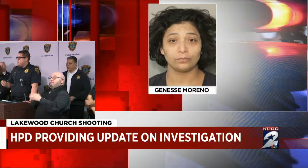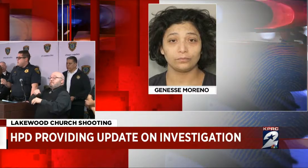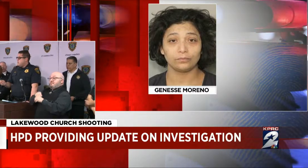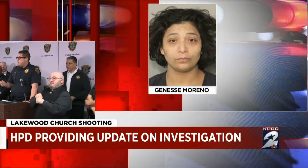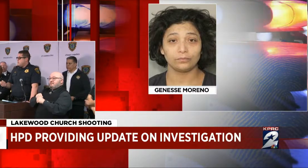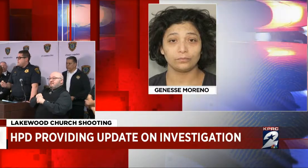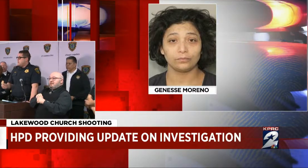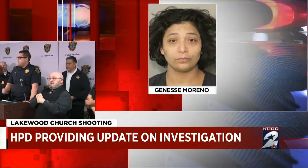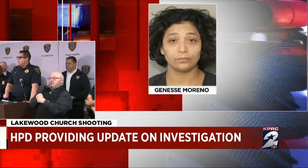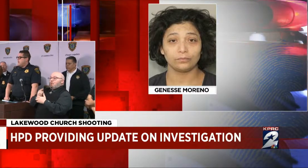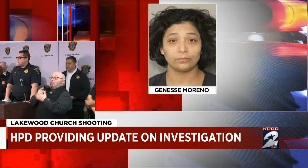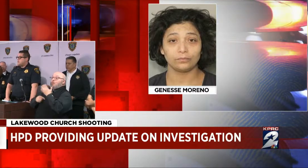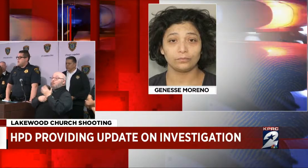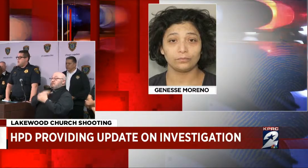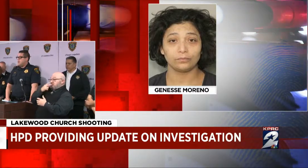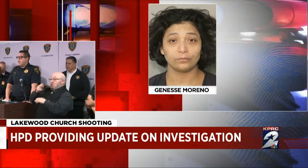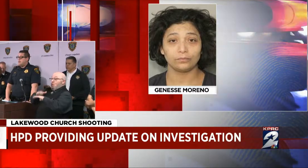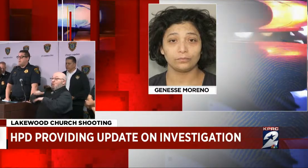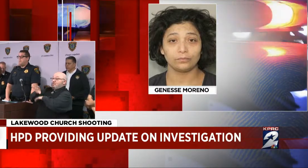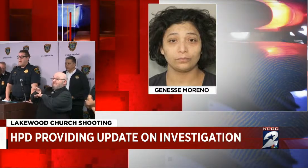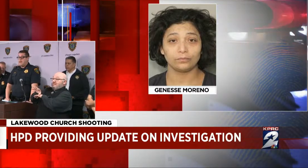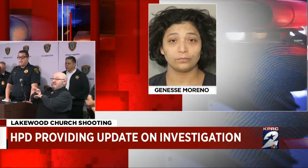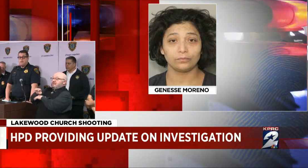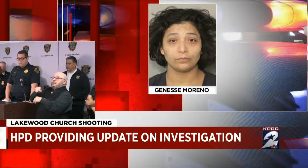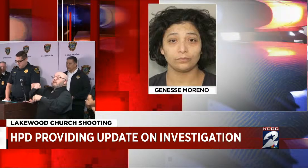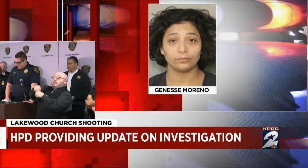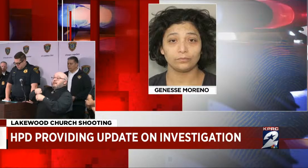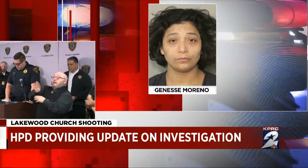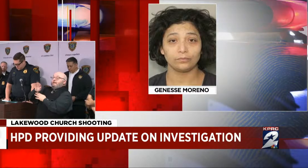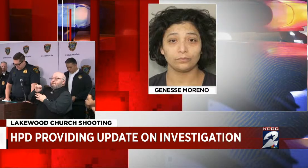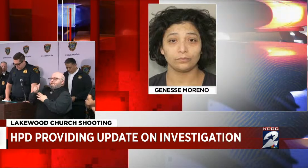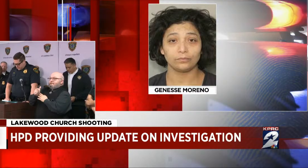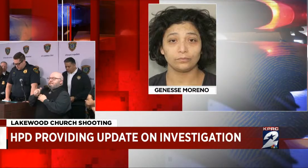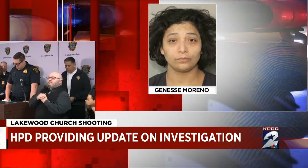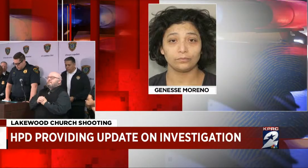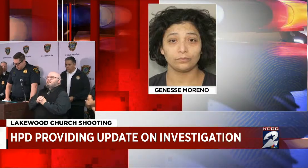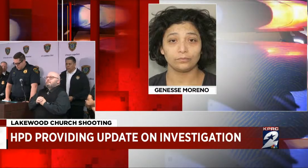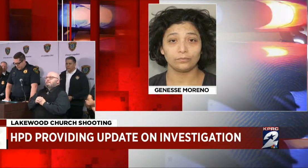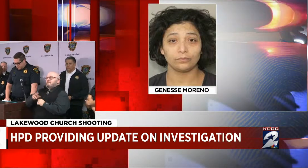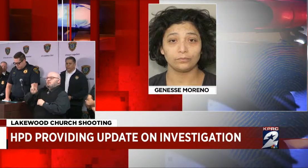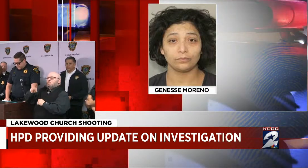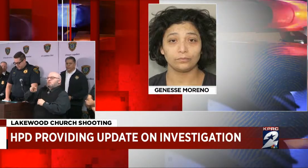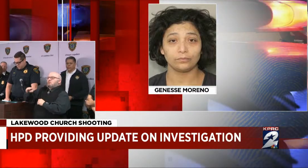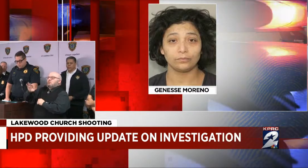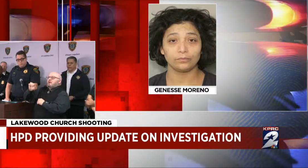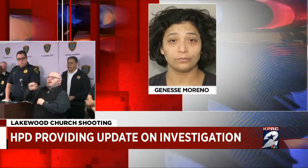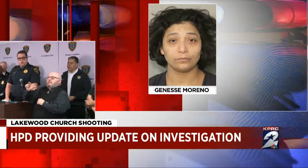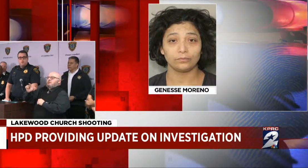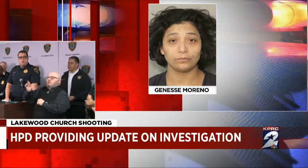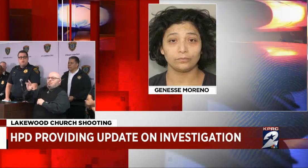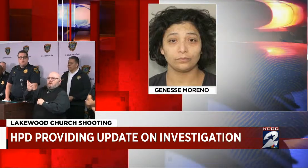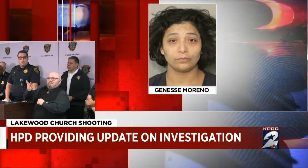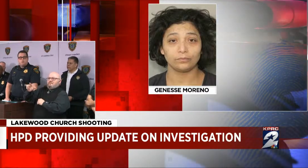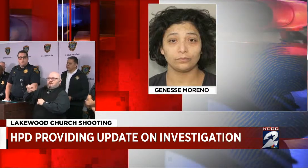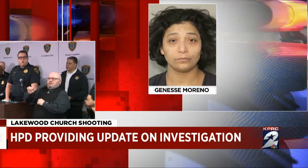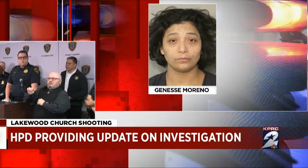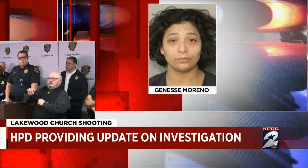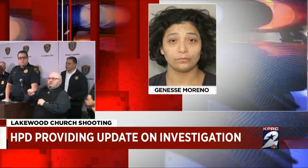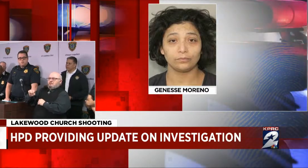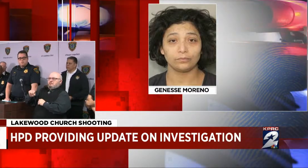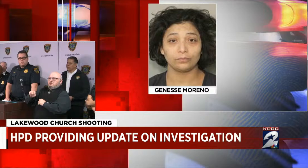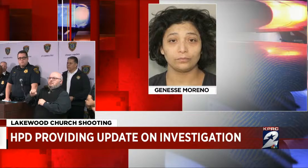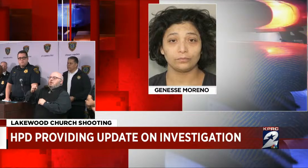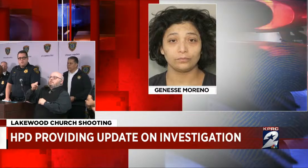according to video, and she had in a bag, was a .22 caliber rifle by Blue